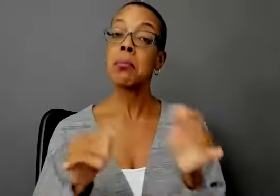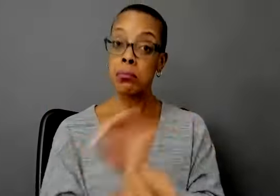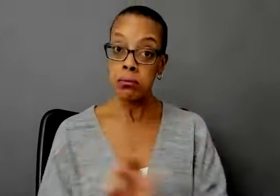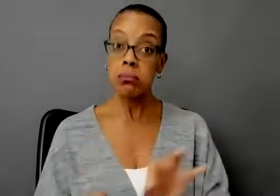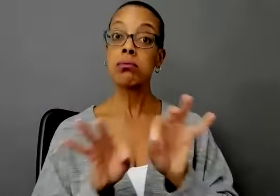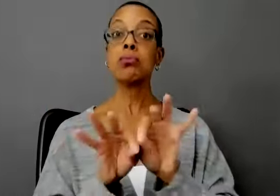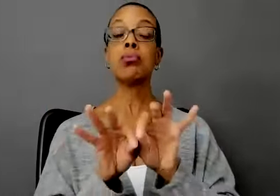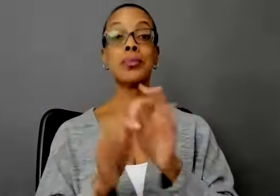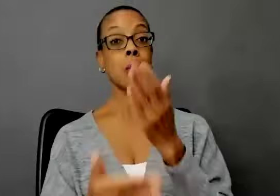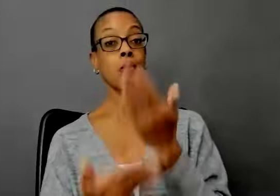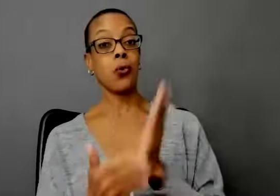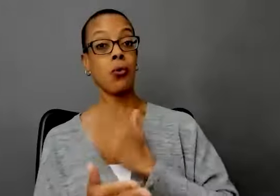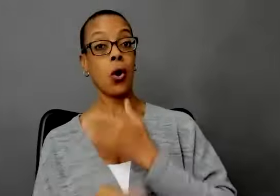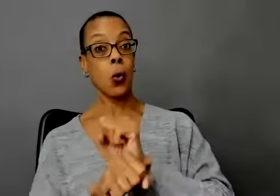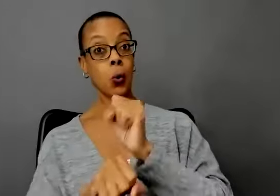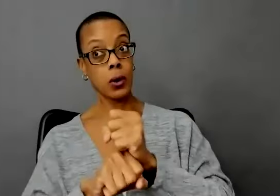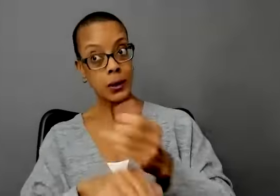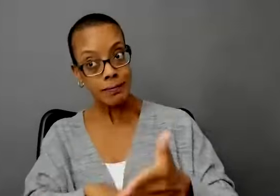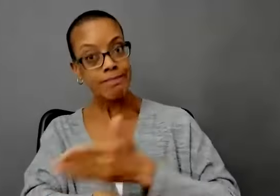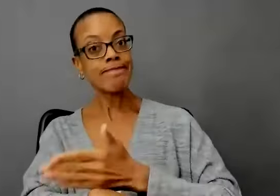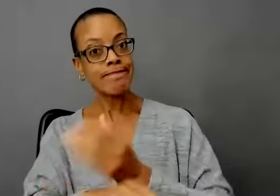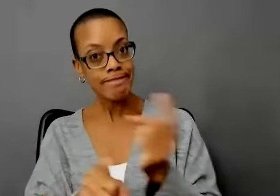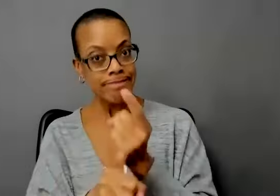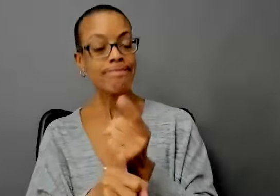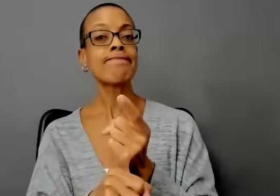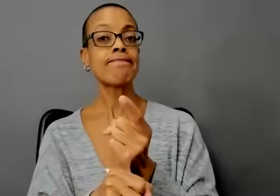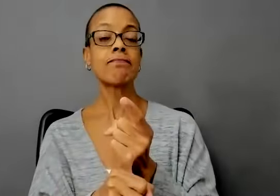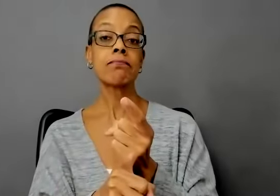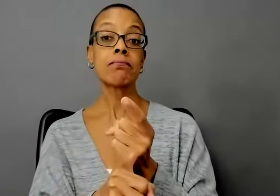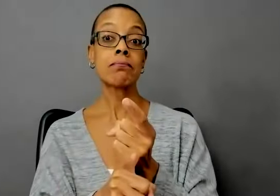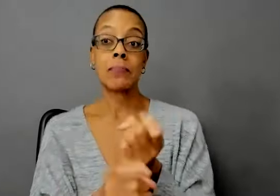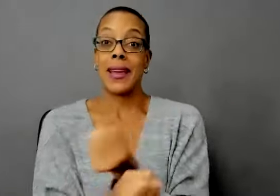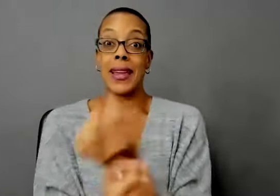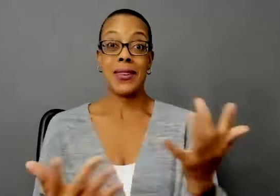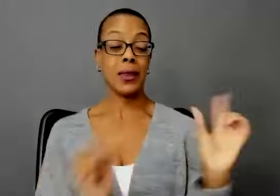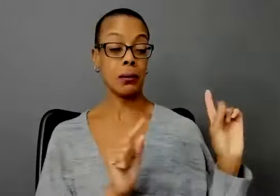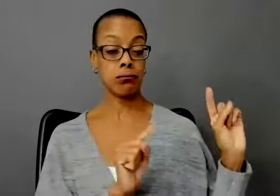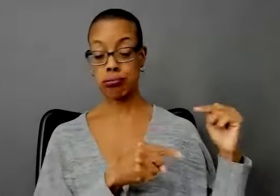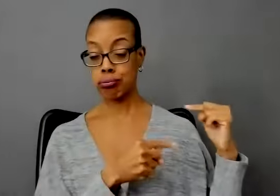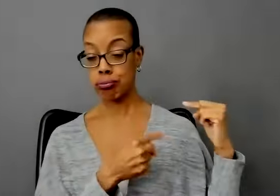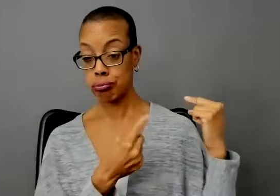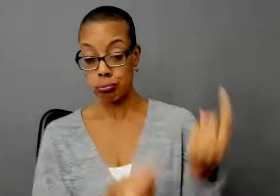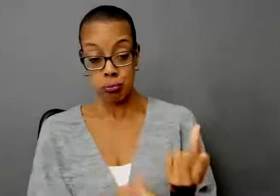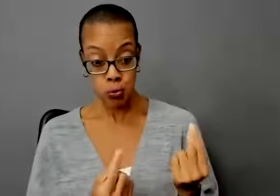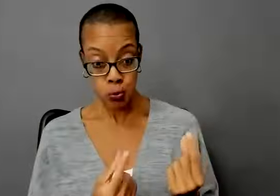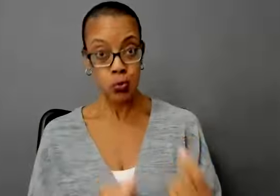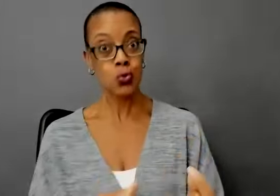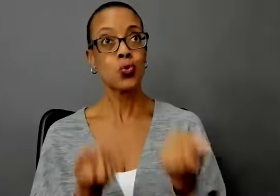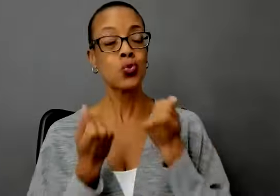that we did, was that, you know, everything we did was in pursuit of something better, but